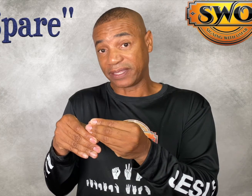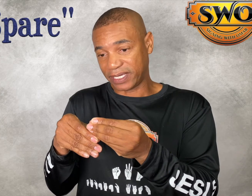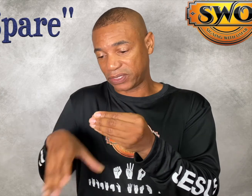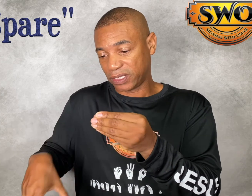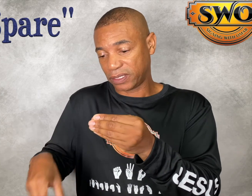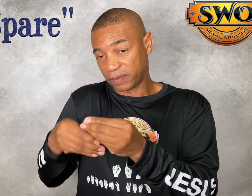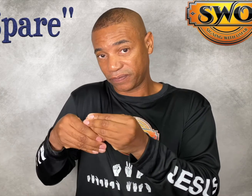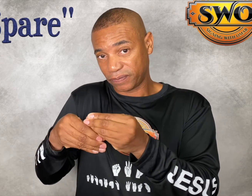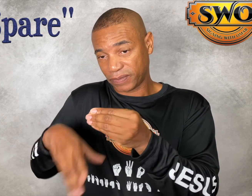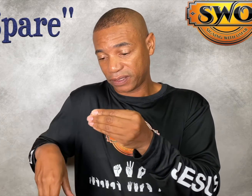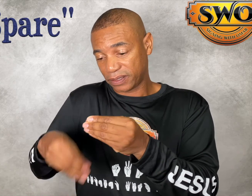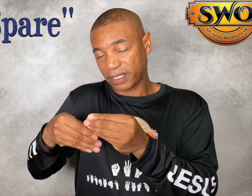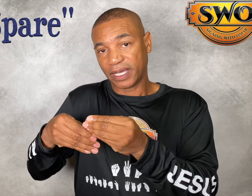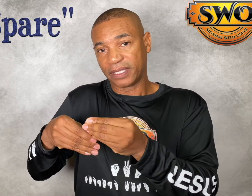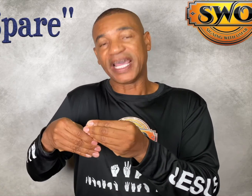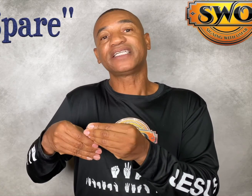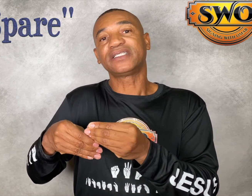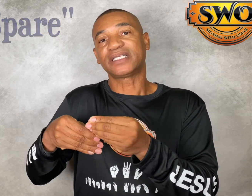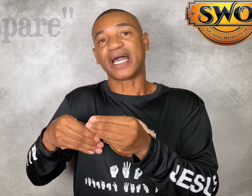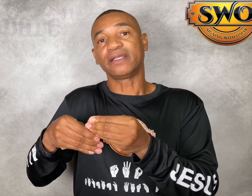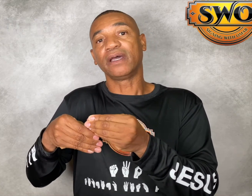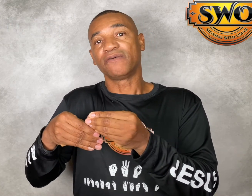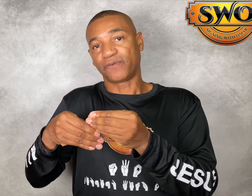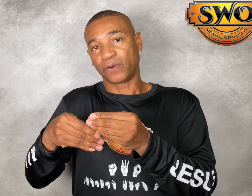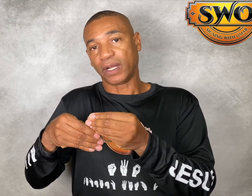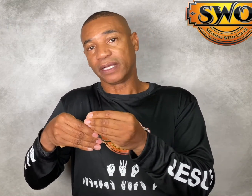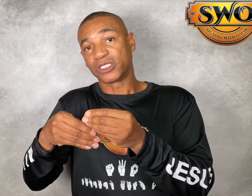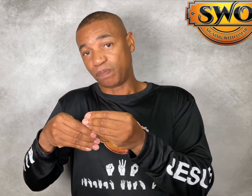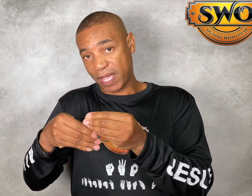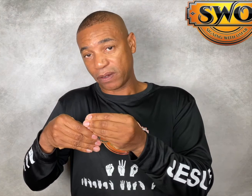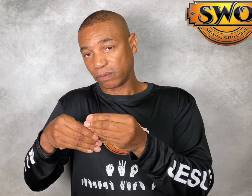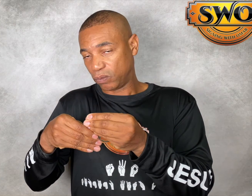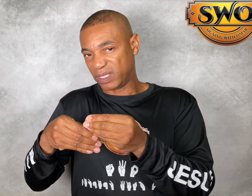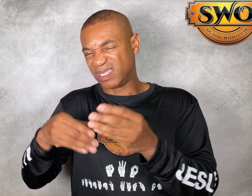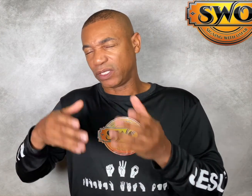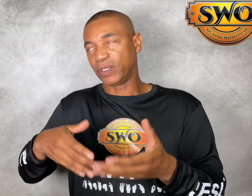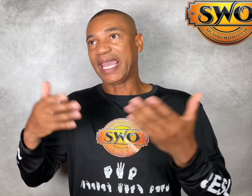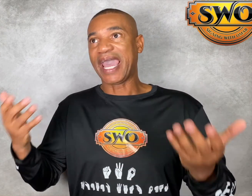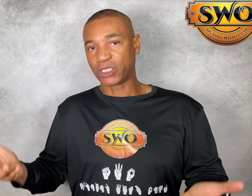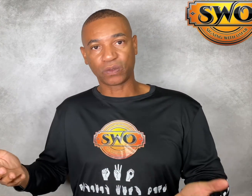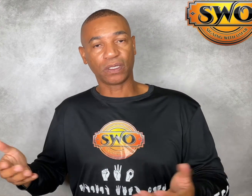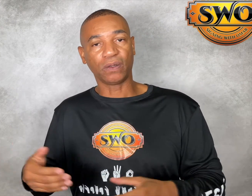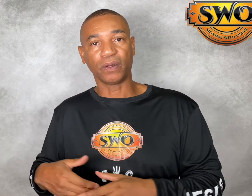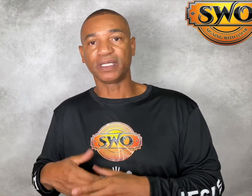this. That is the sign for spare when dealing with extra or an